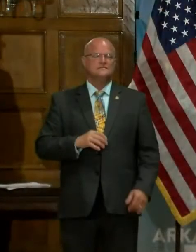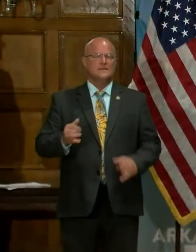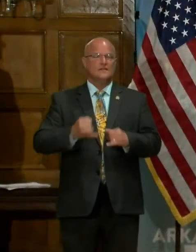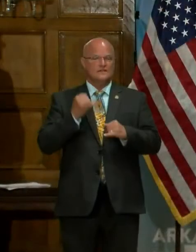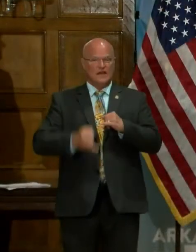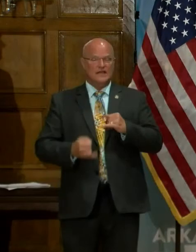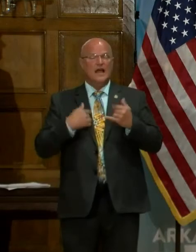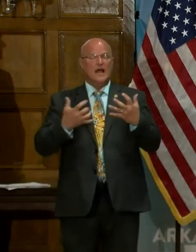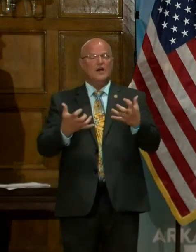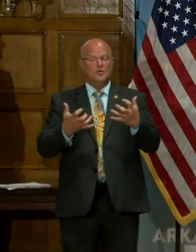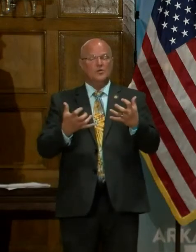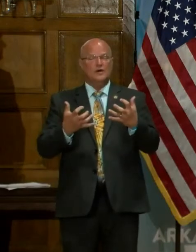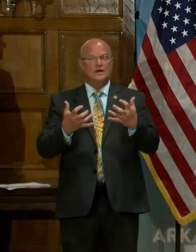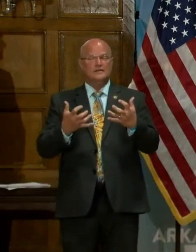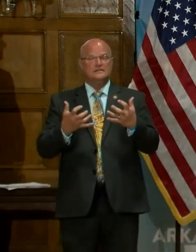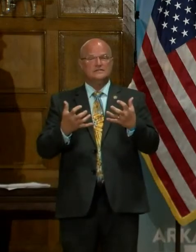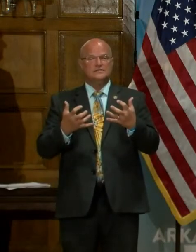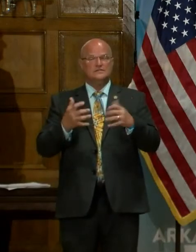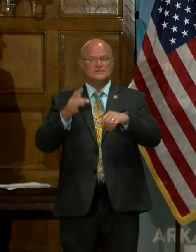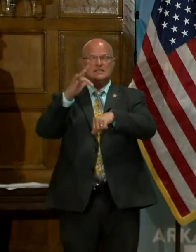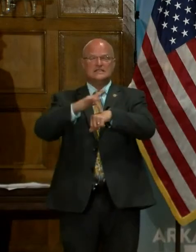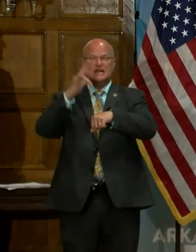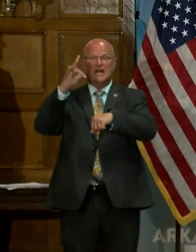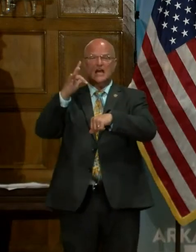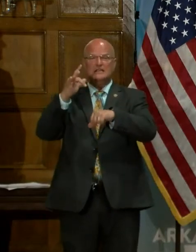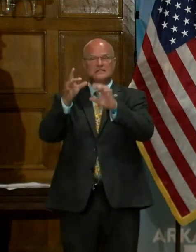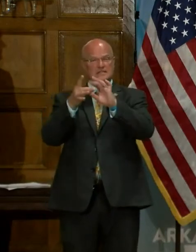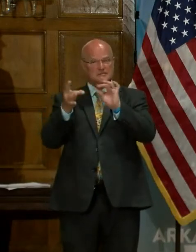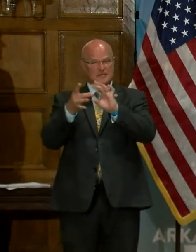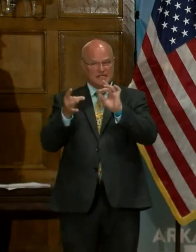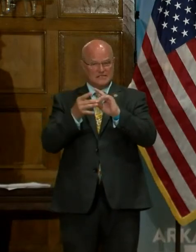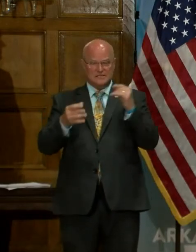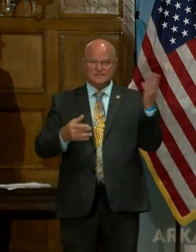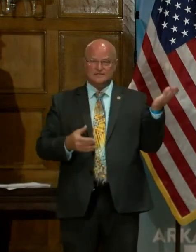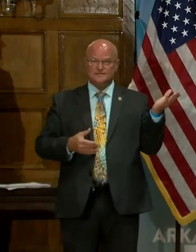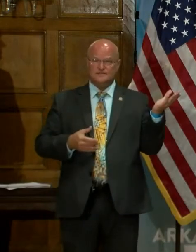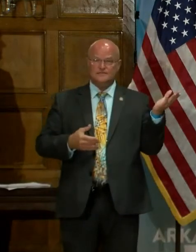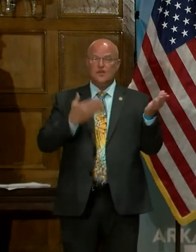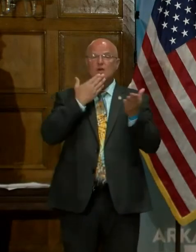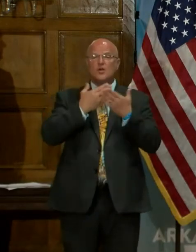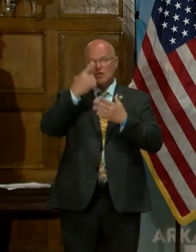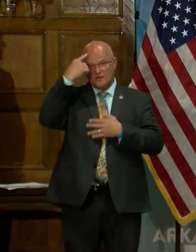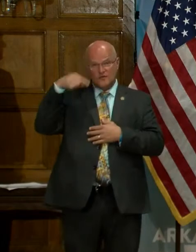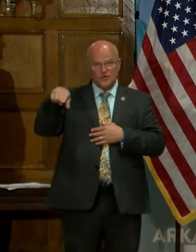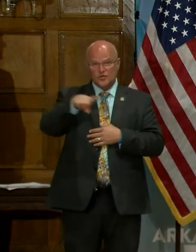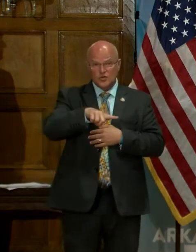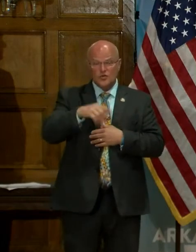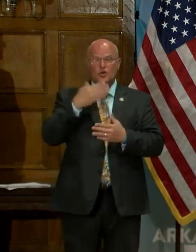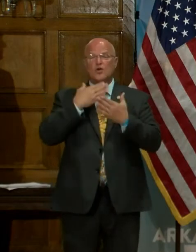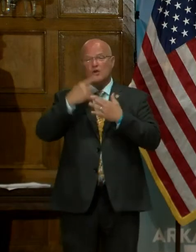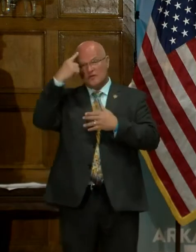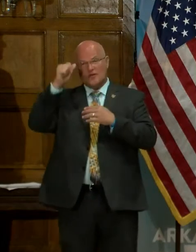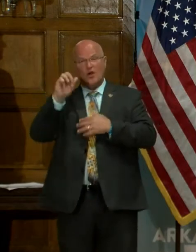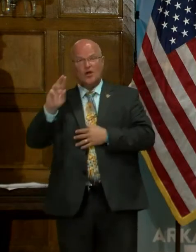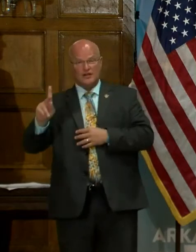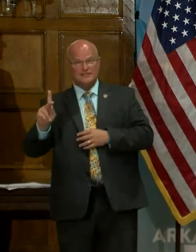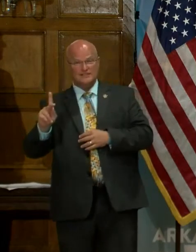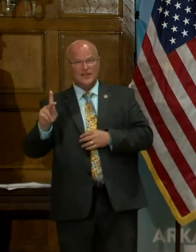Finally, I want to just kind of highlight here this message, good for you, good for Arkansas.